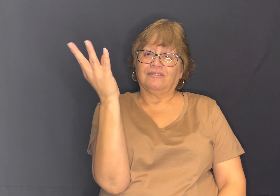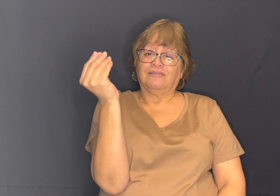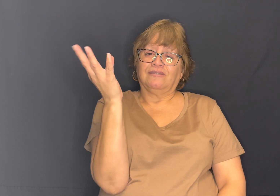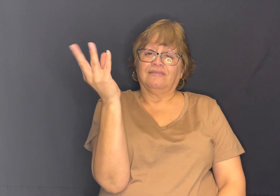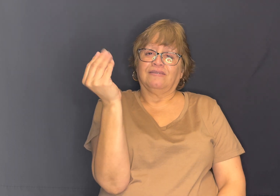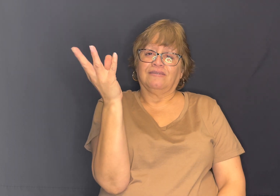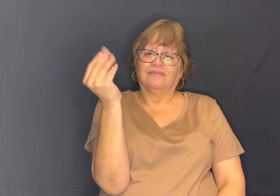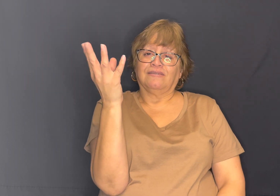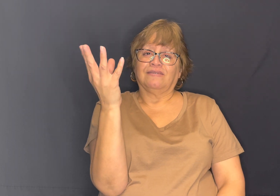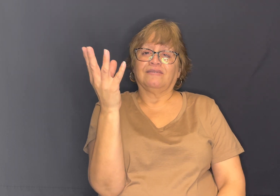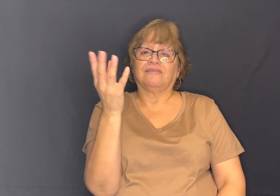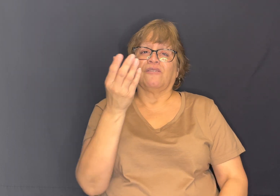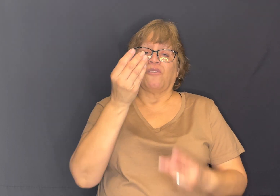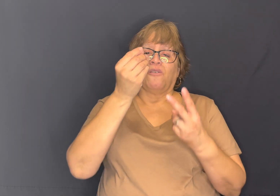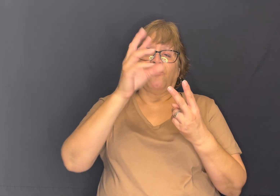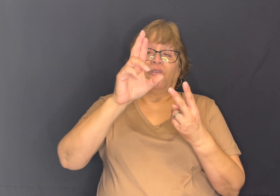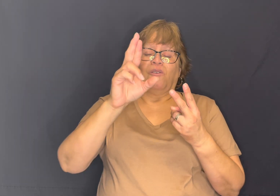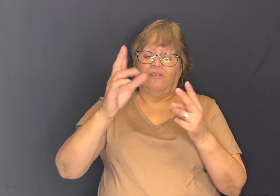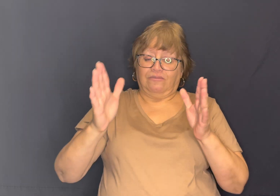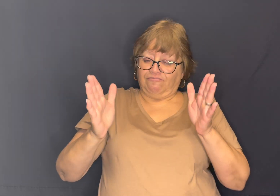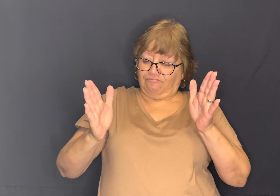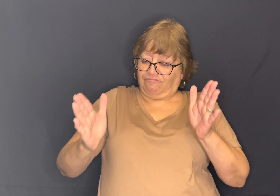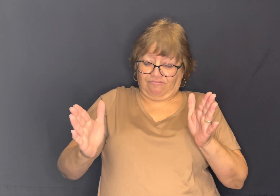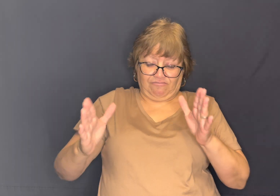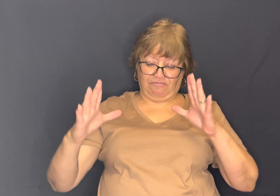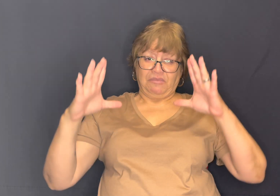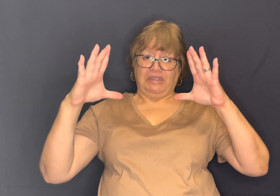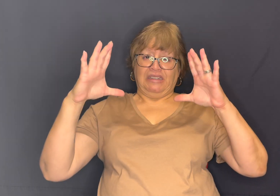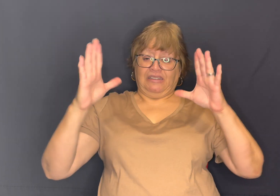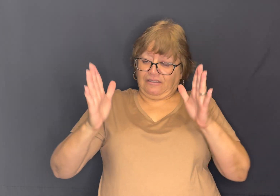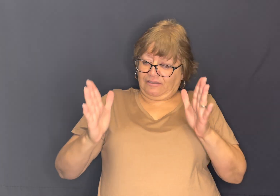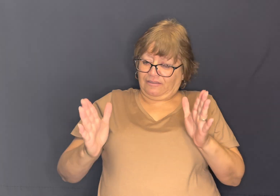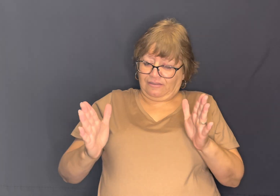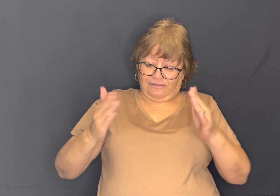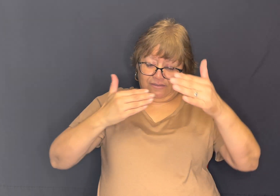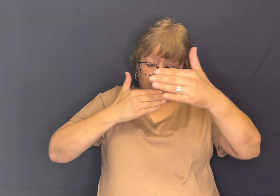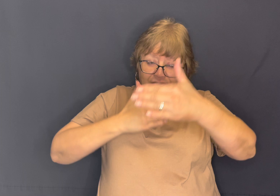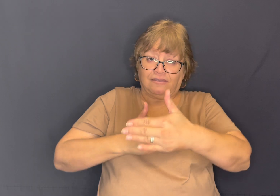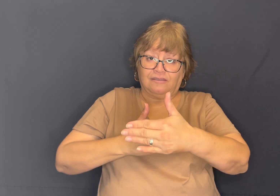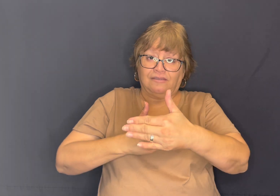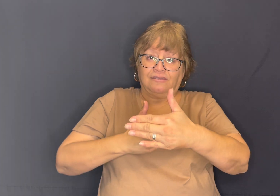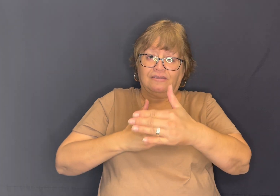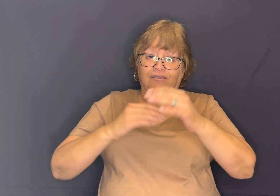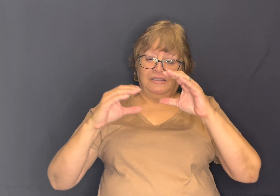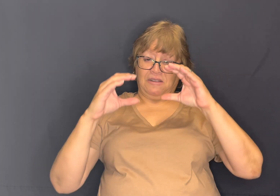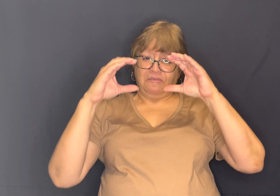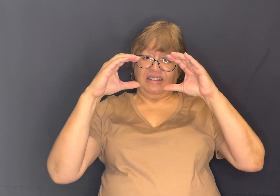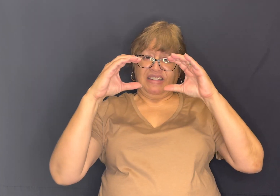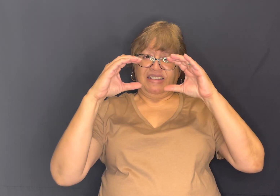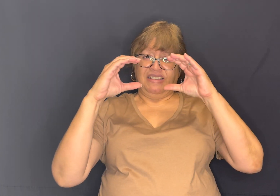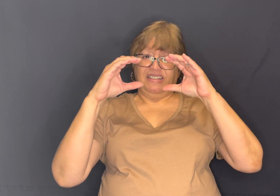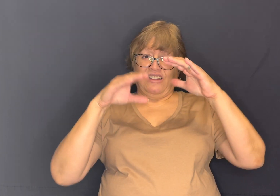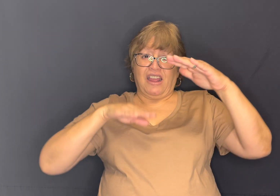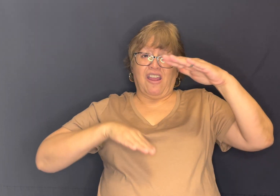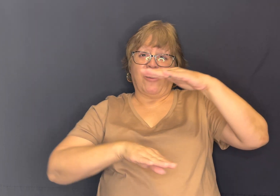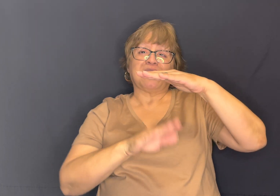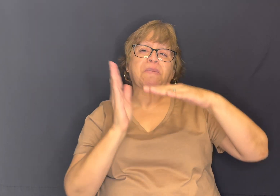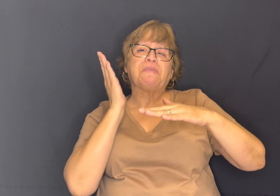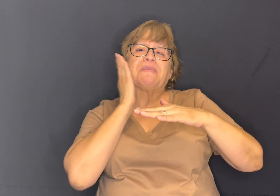time ago, you would have a tableside lamp, and it would flicker on and off, or this big box, and it was about this